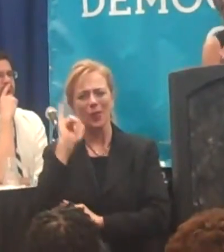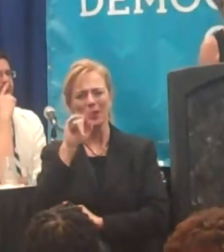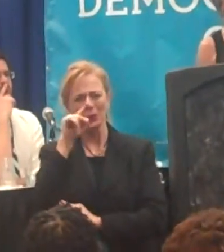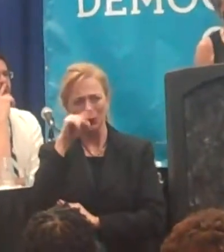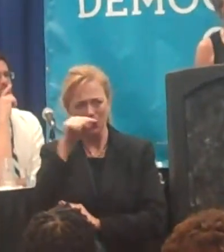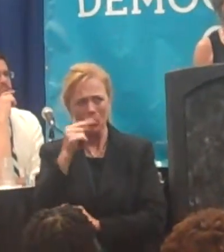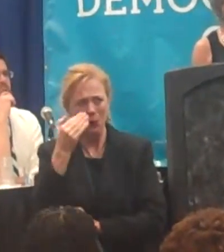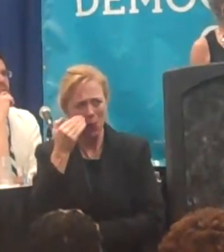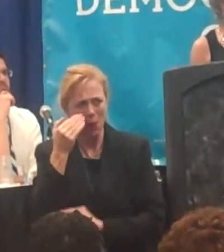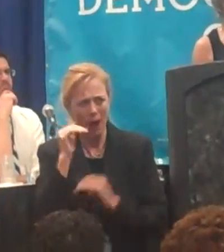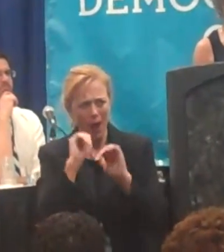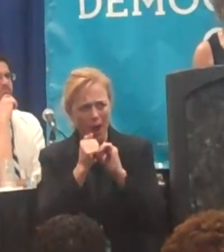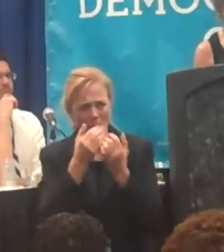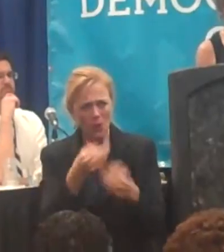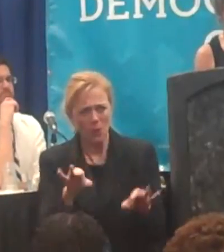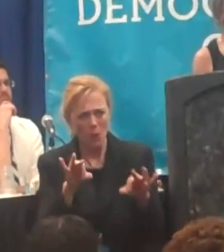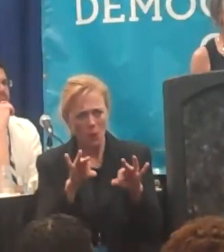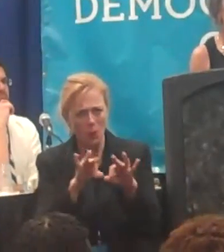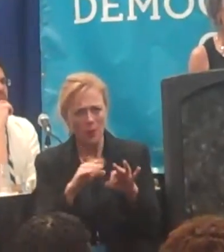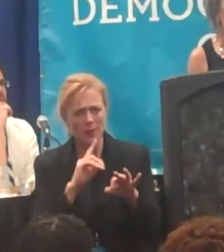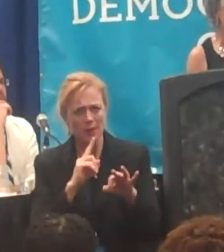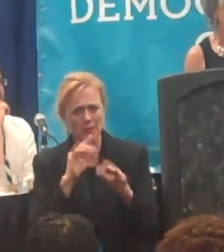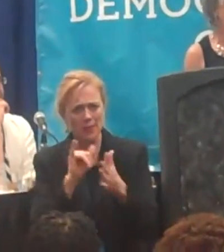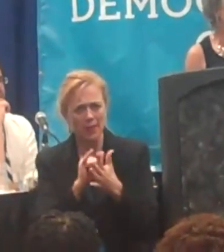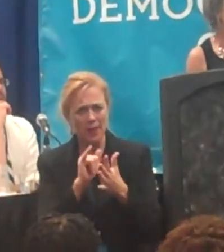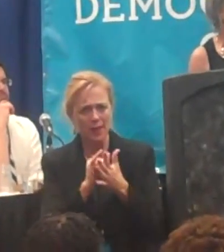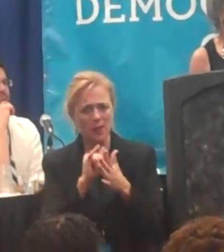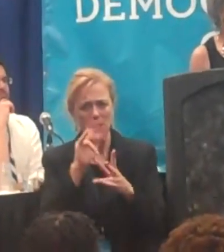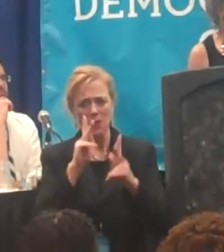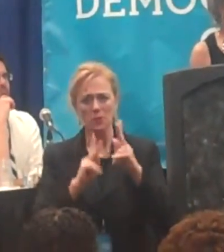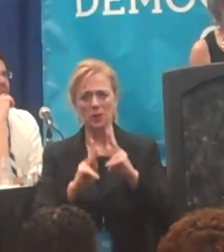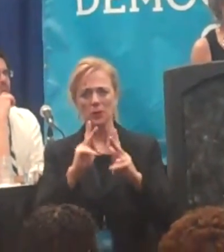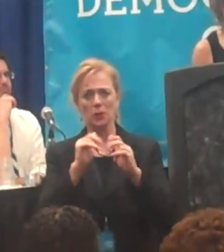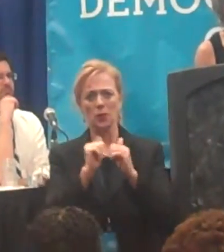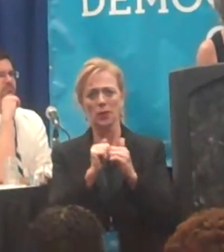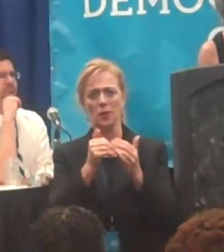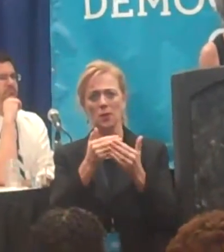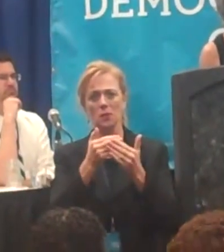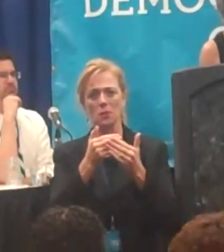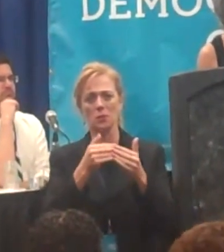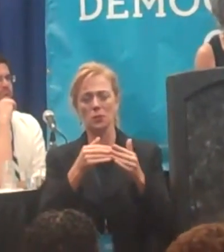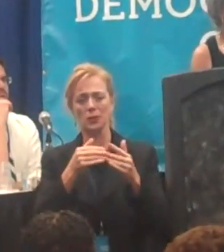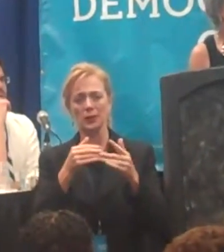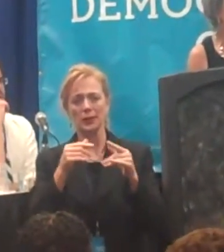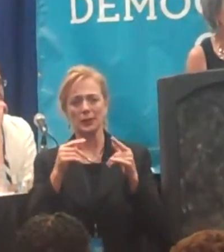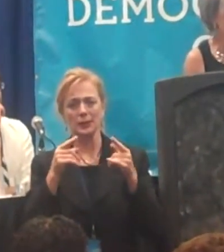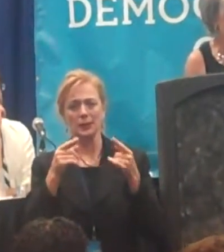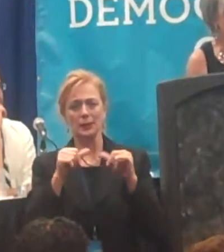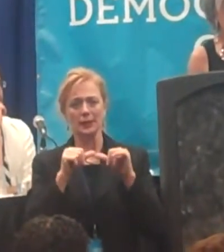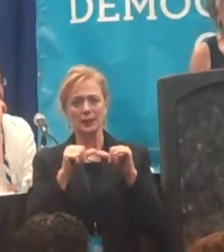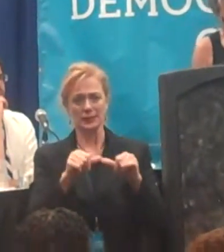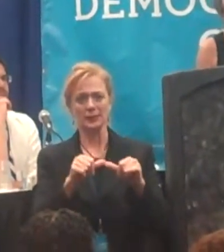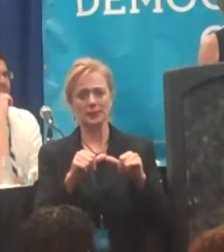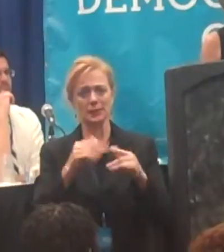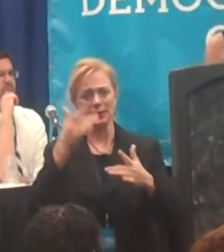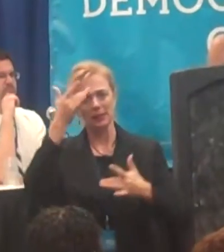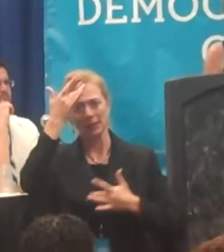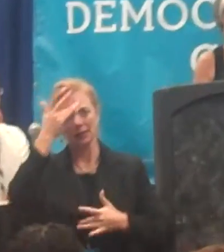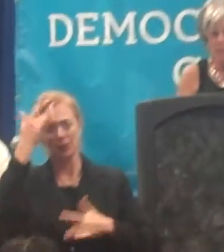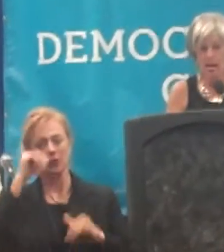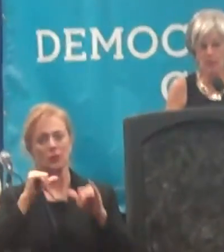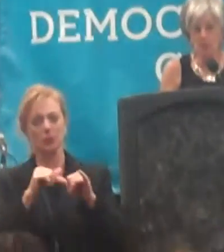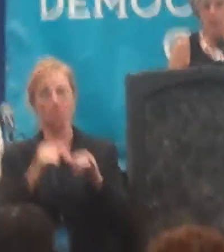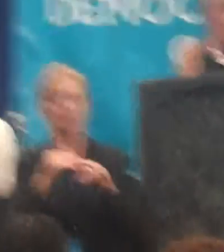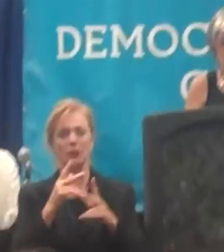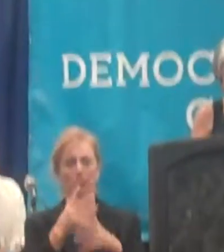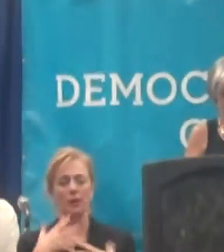you know how important it is that folks with pre-existing conditions will continue to have health